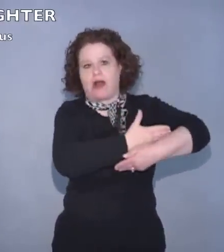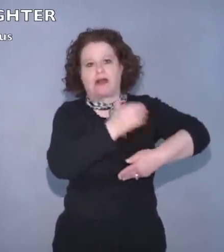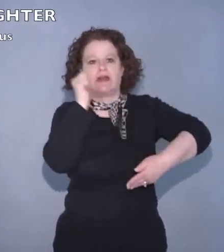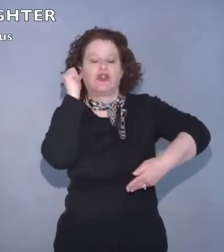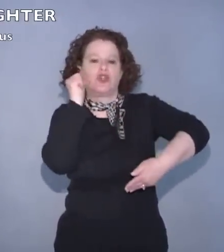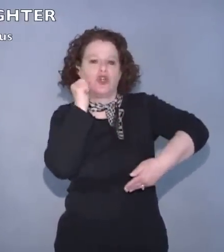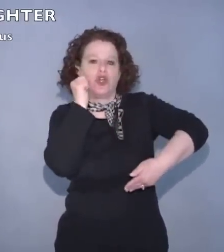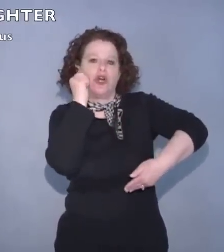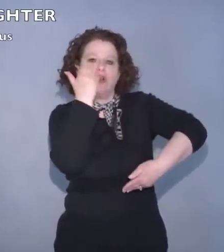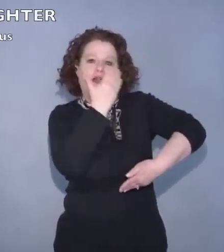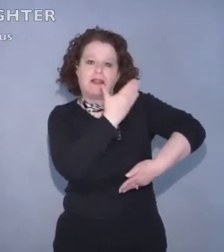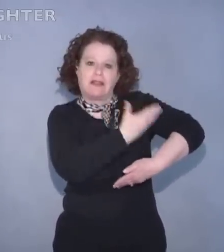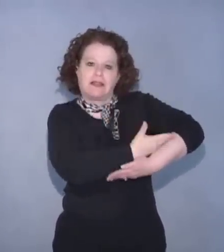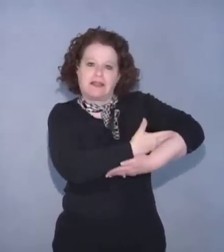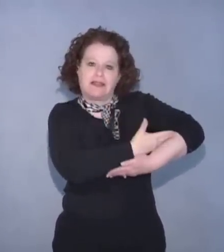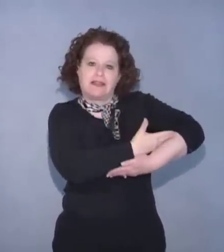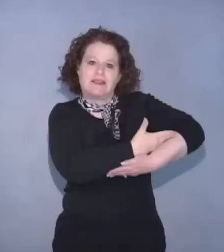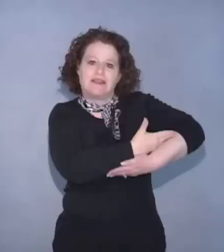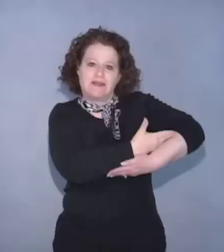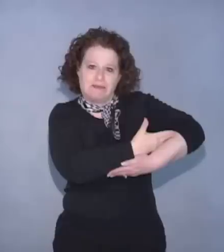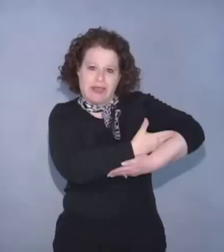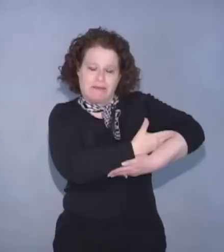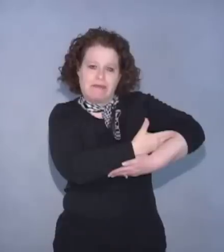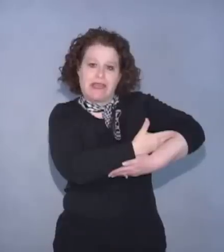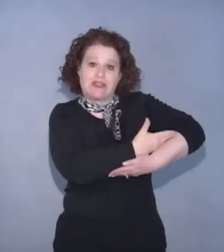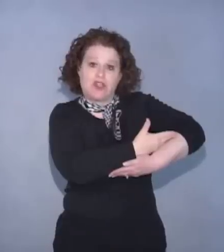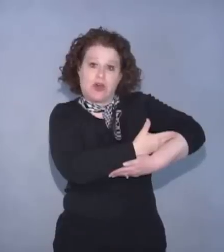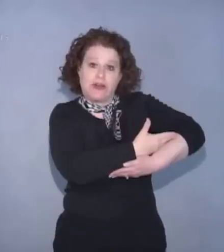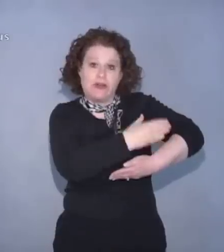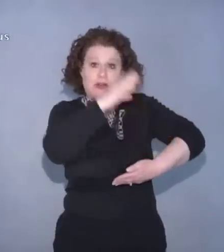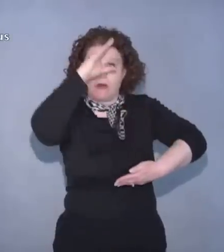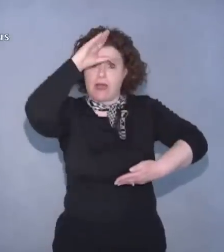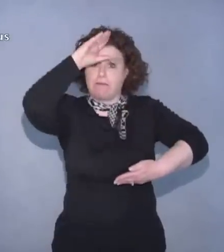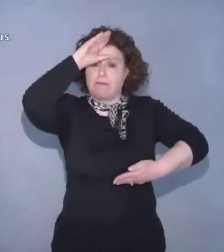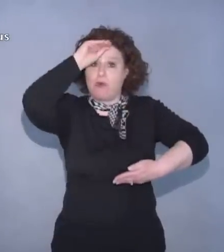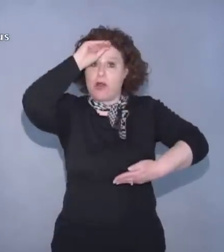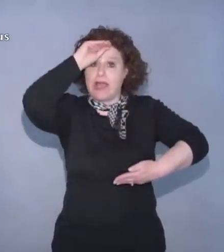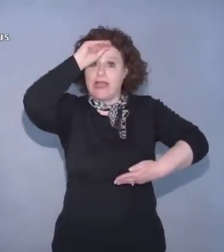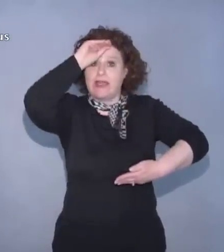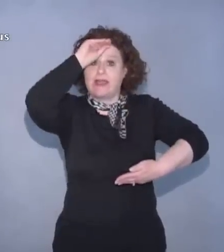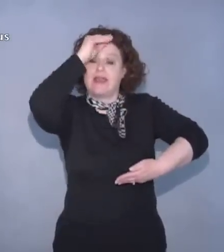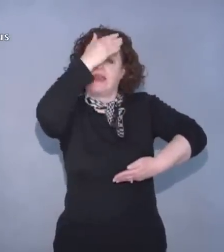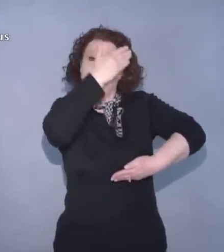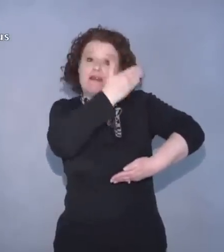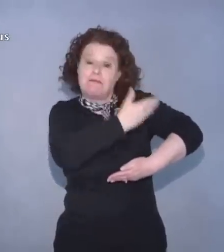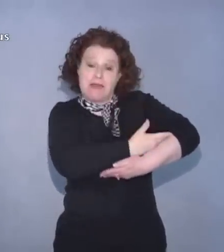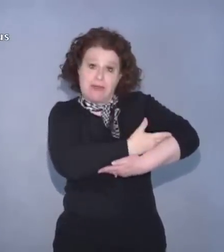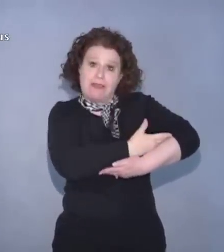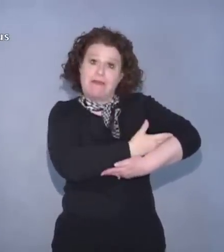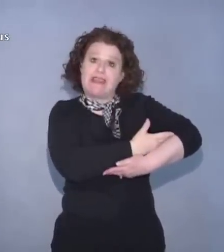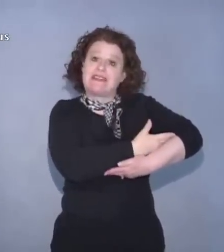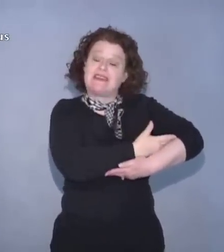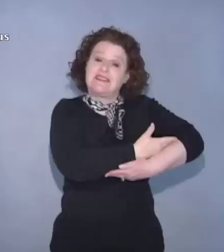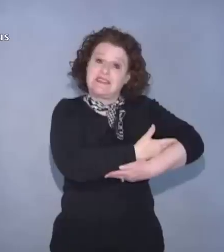rock. Girl, baby makes daughter, and boy, baby makes